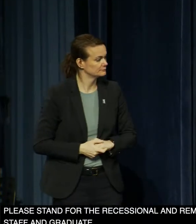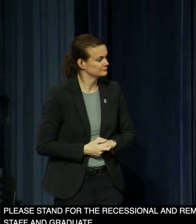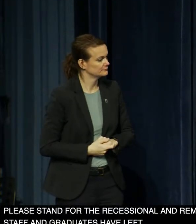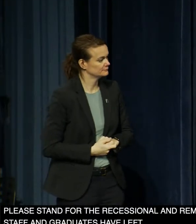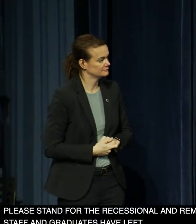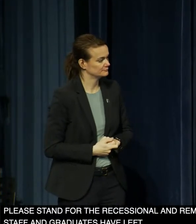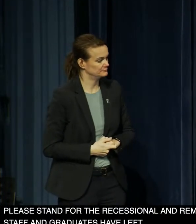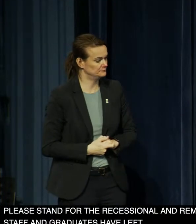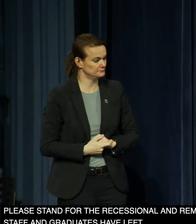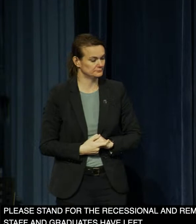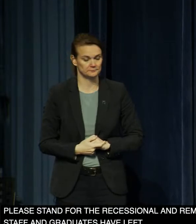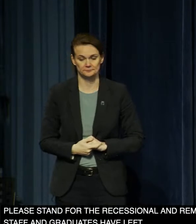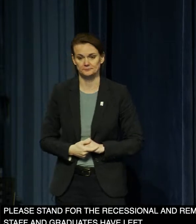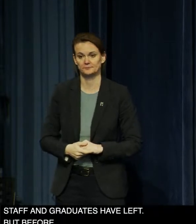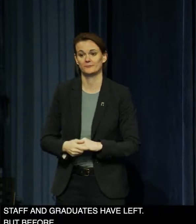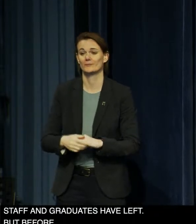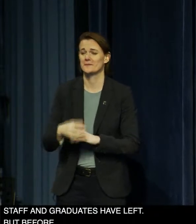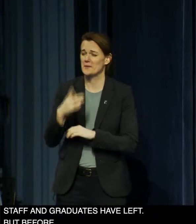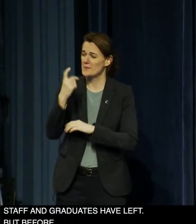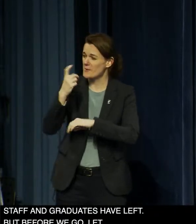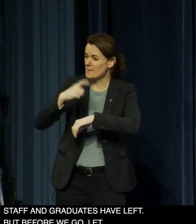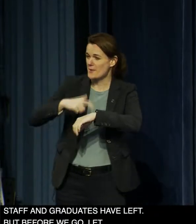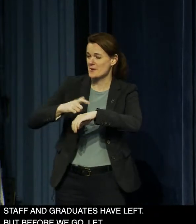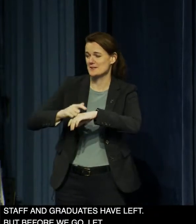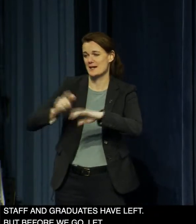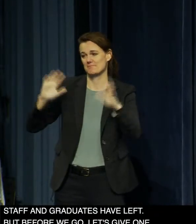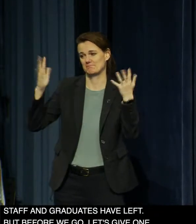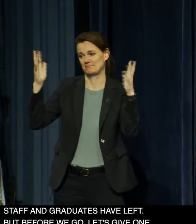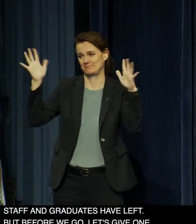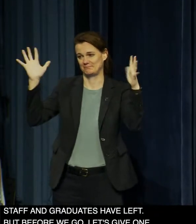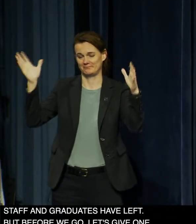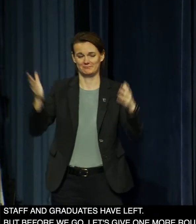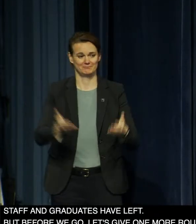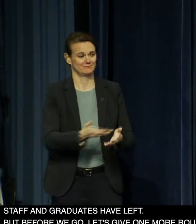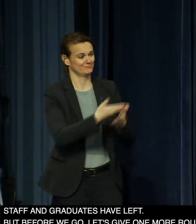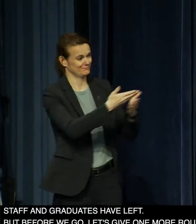before we go, let's give one more round of applause